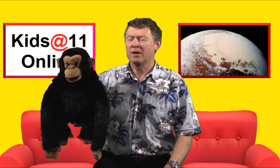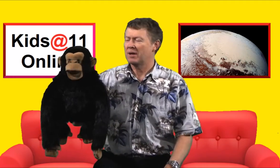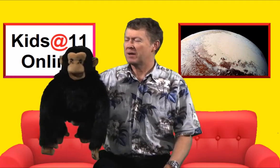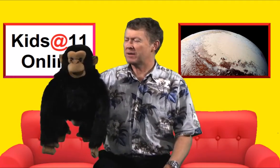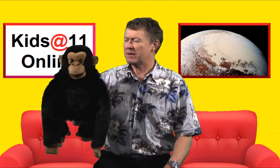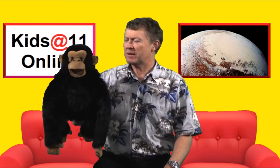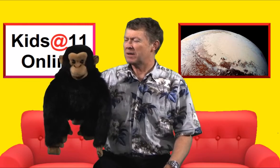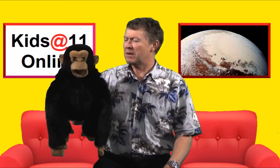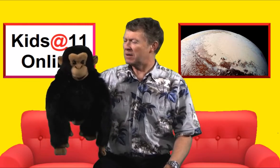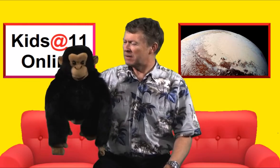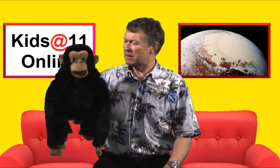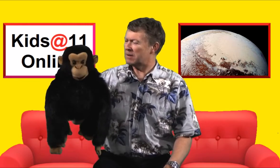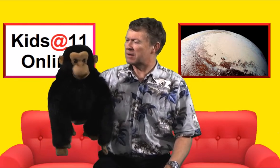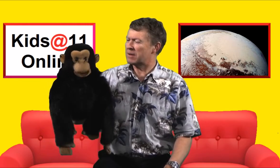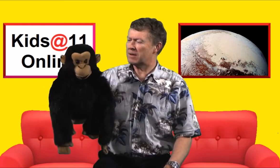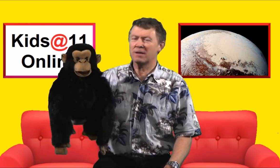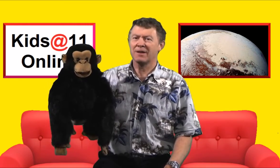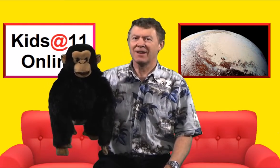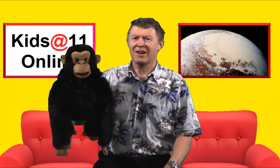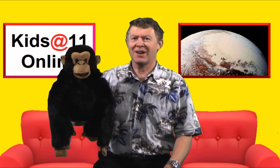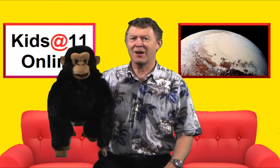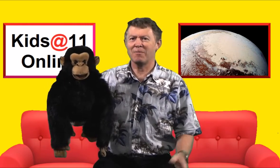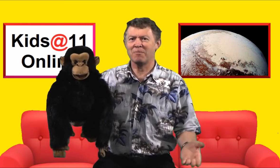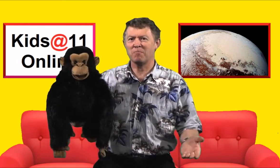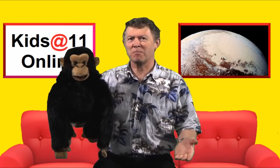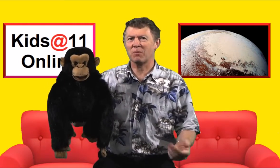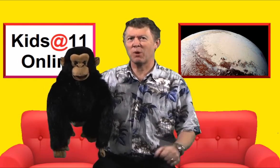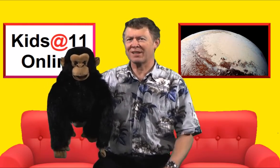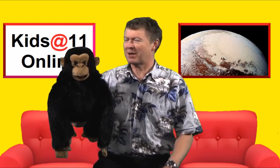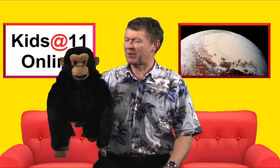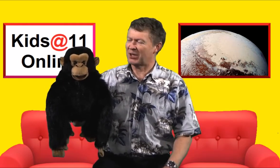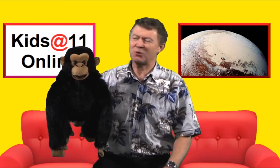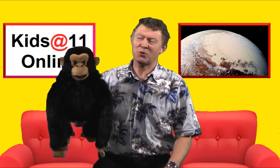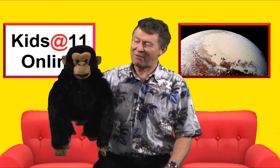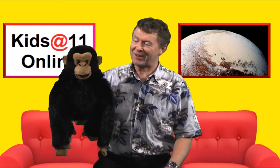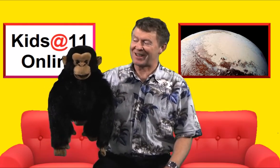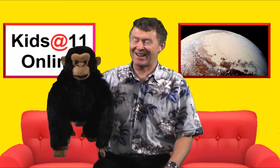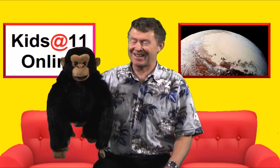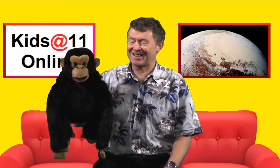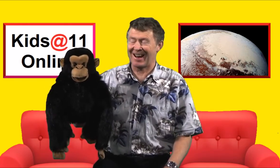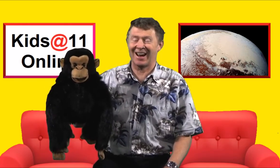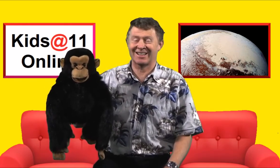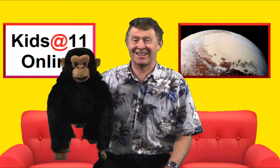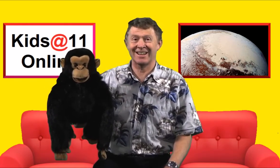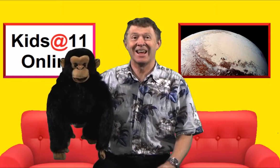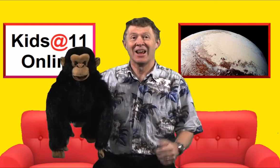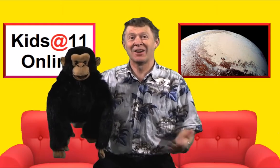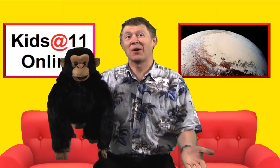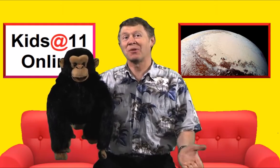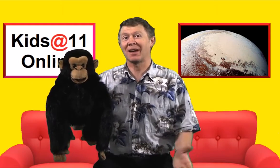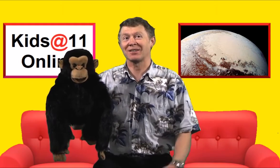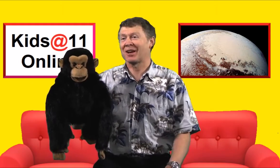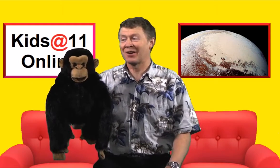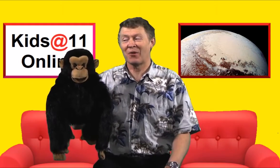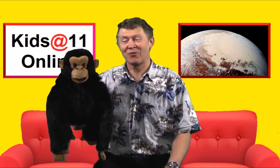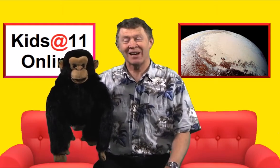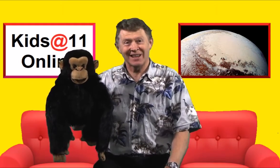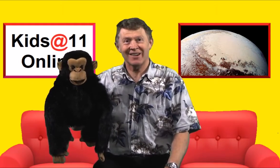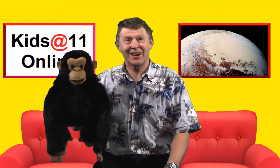Is it E-Nana Day? Well, that's something you do every day, isn't it, actually? No, that's not really the right